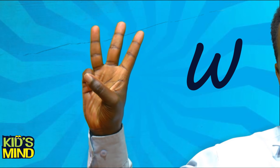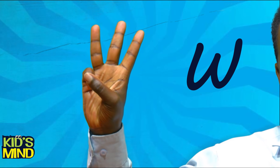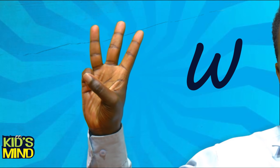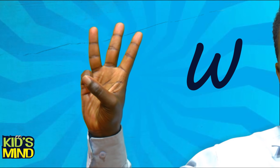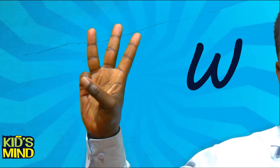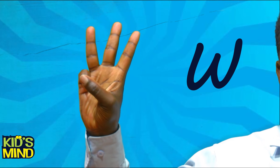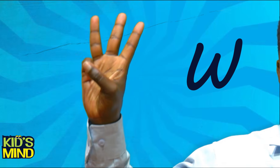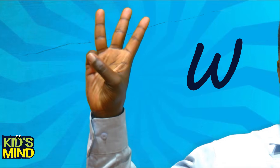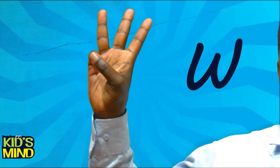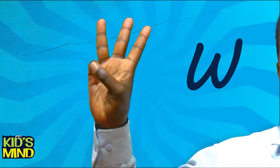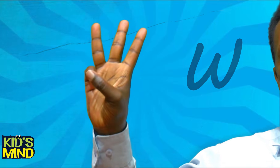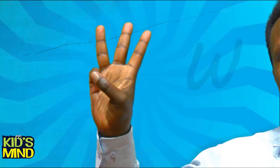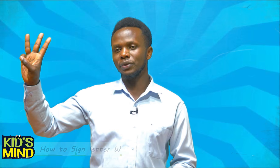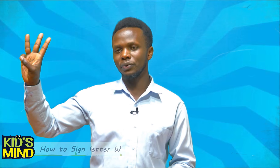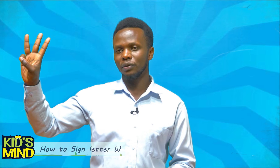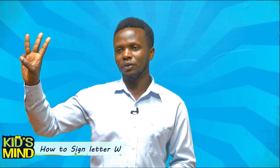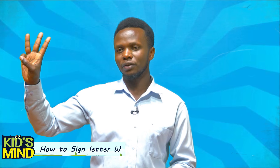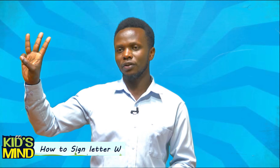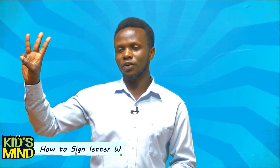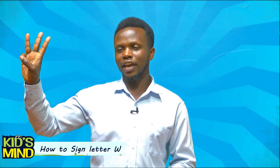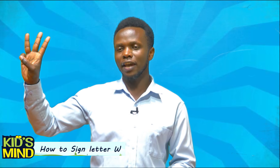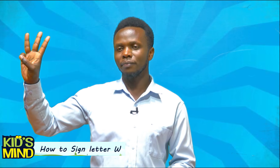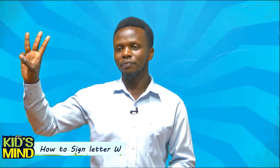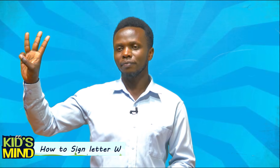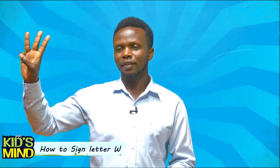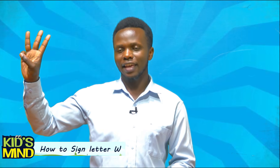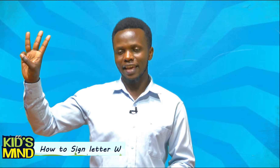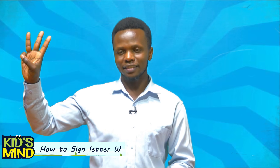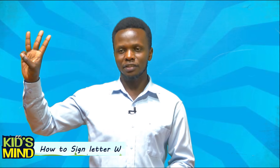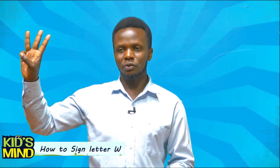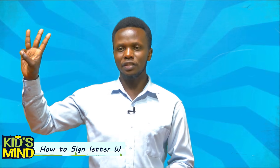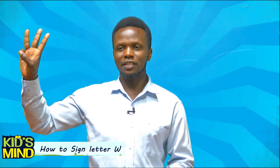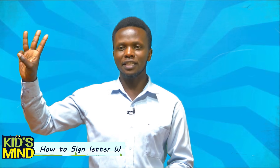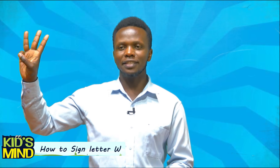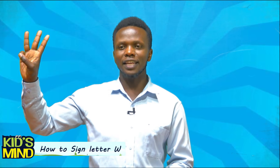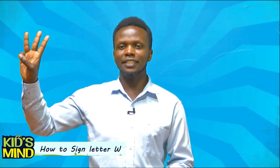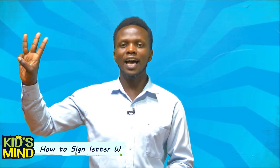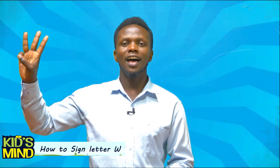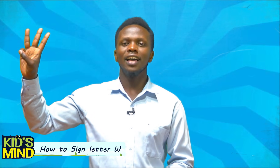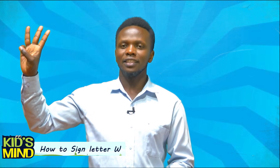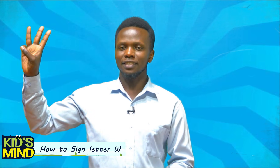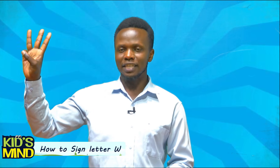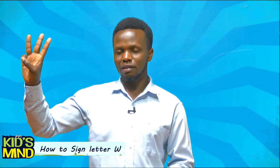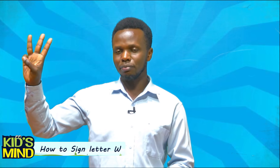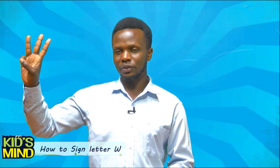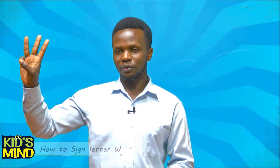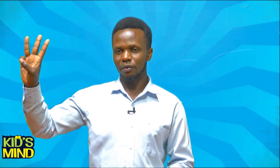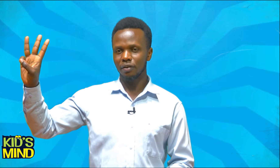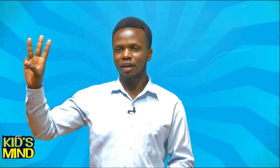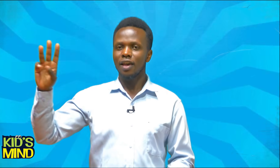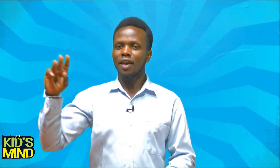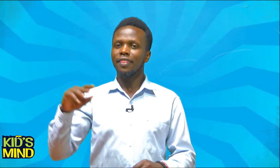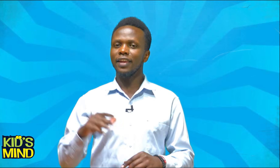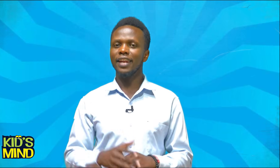sign letter W. Okay? Yes, so this is letter W. The